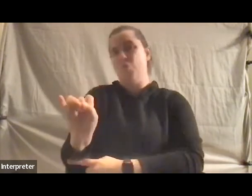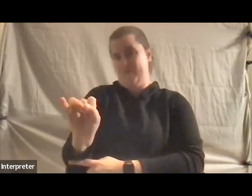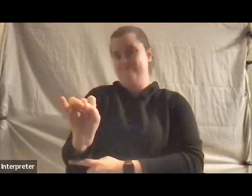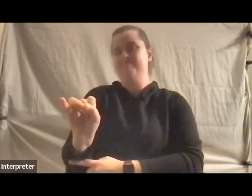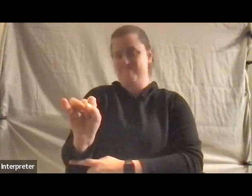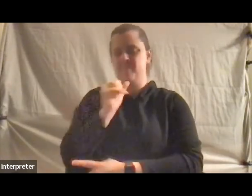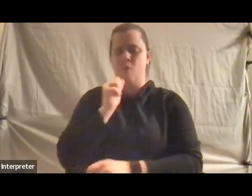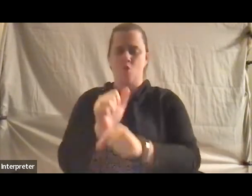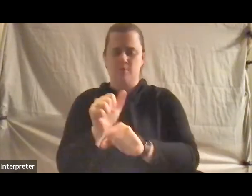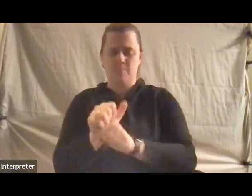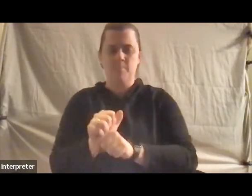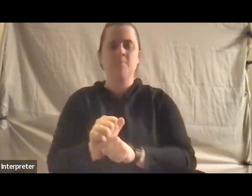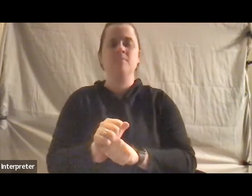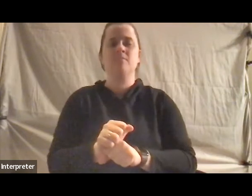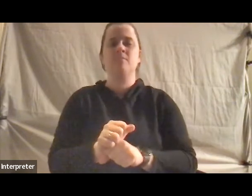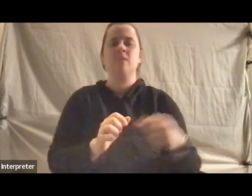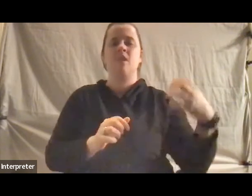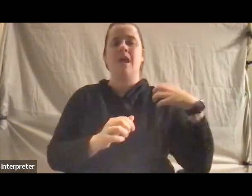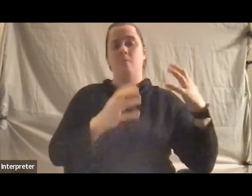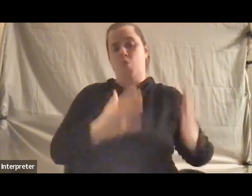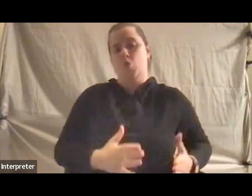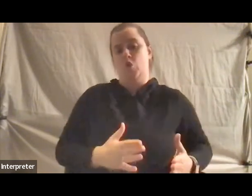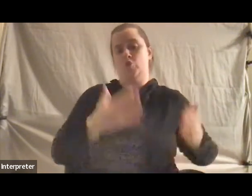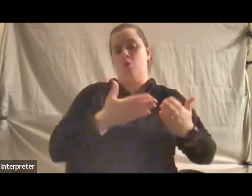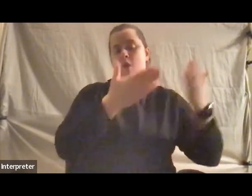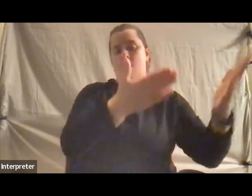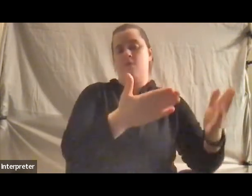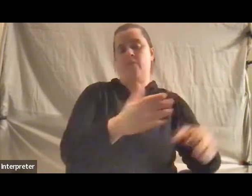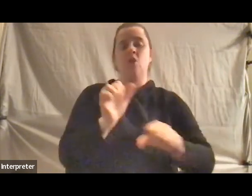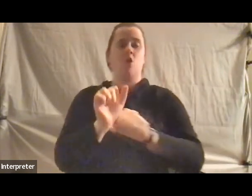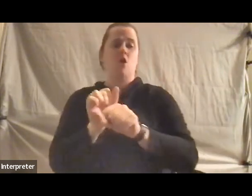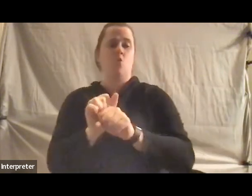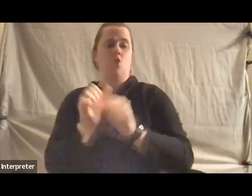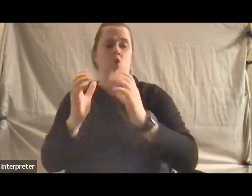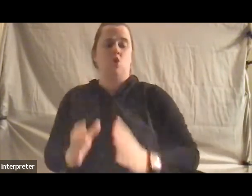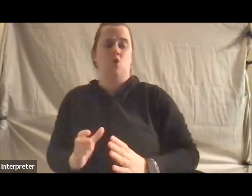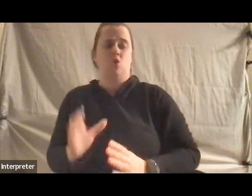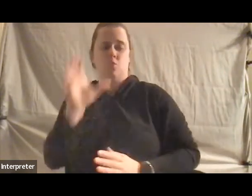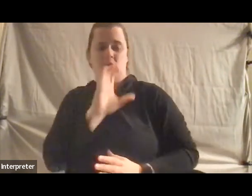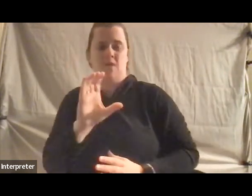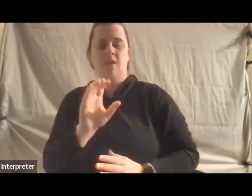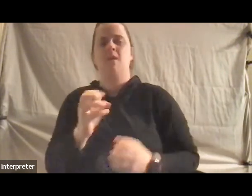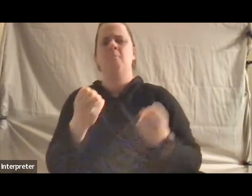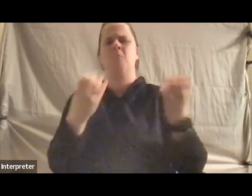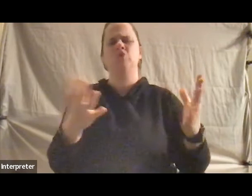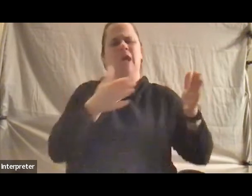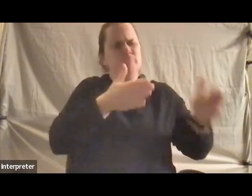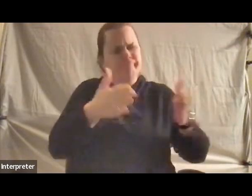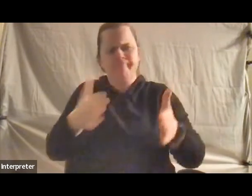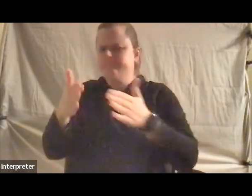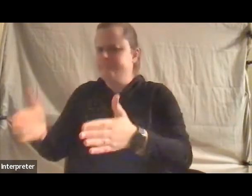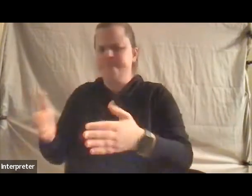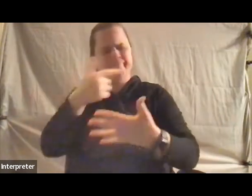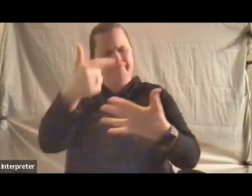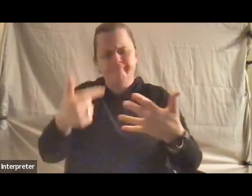between what employers are offering and what workers are seeking is multifaceted. Factors